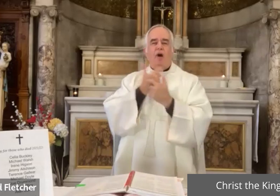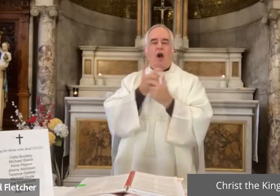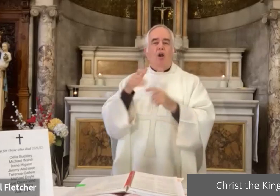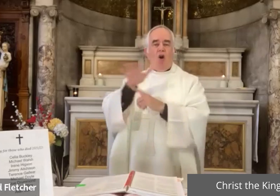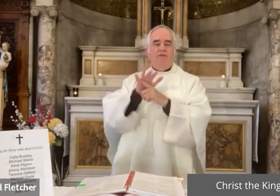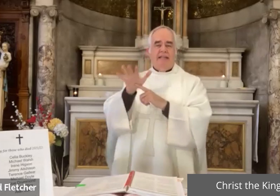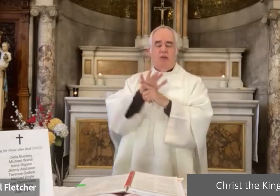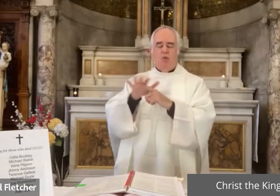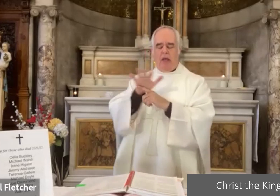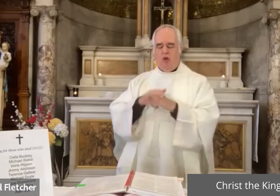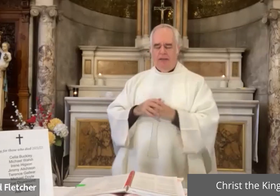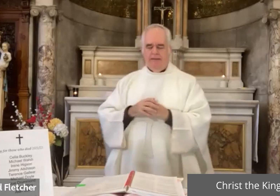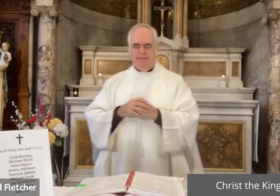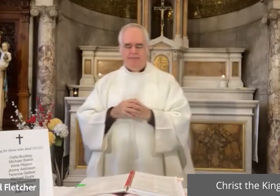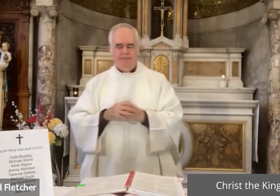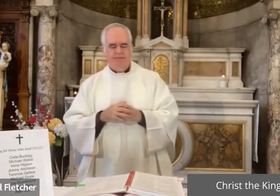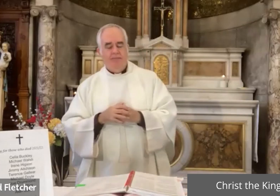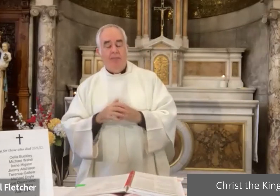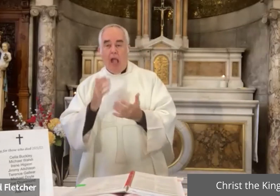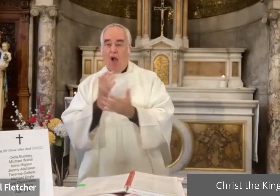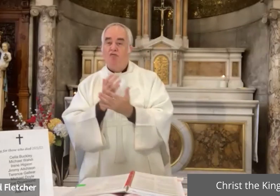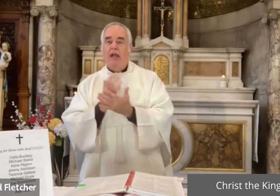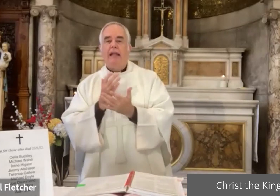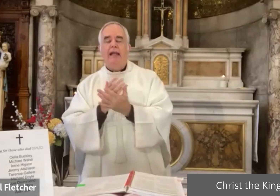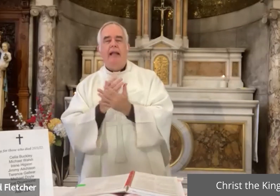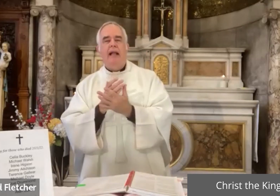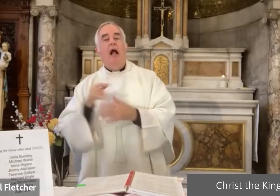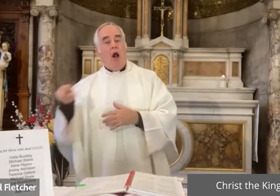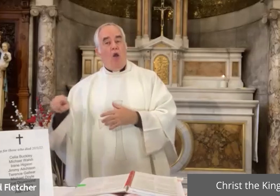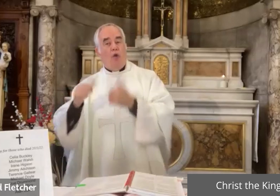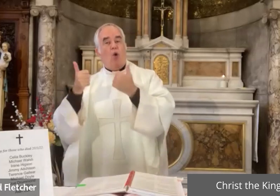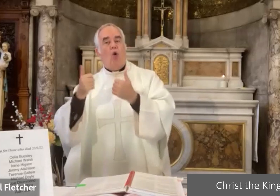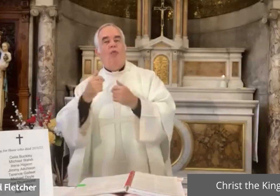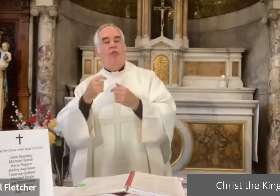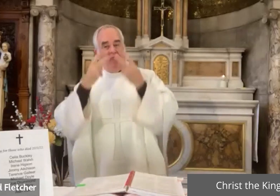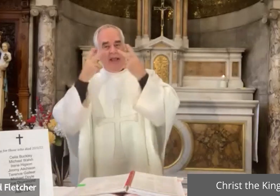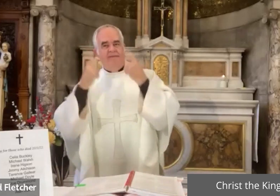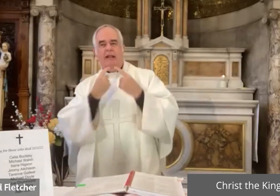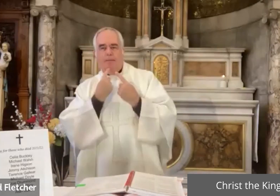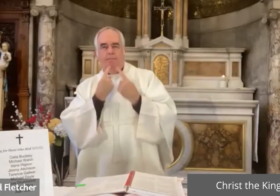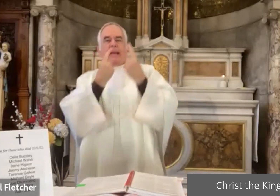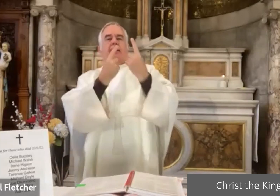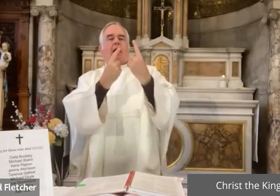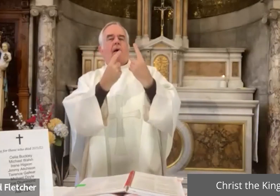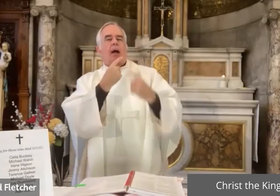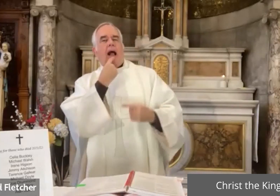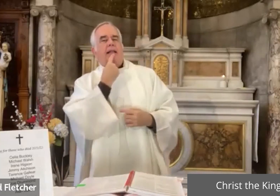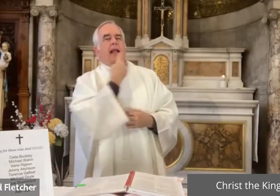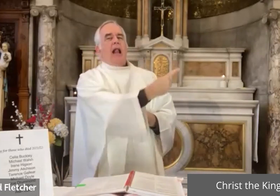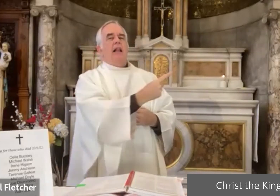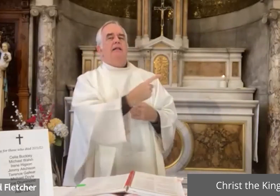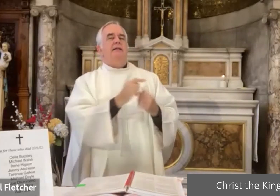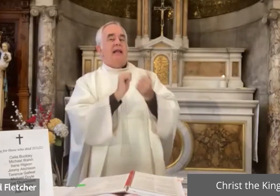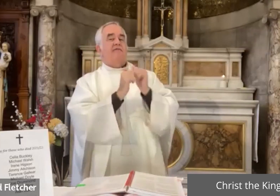making fun of the situation. And really, the good thief picked up